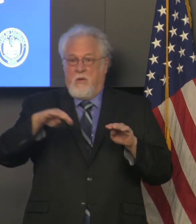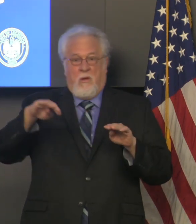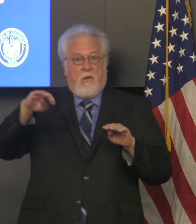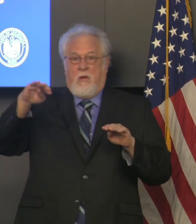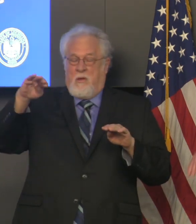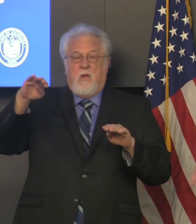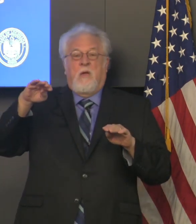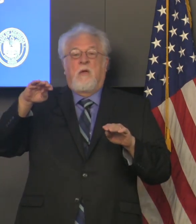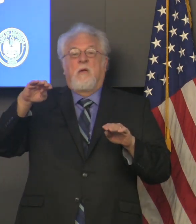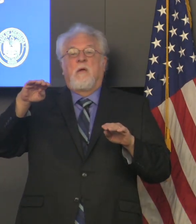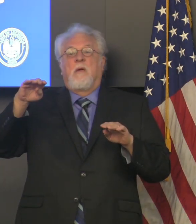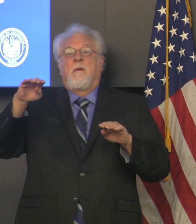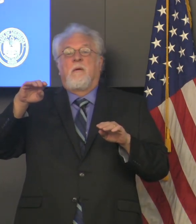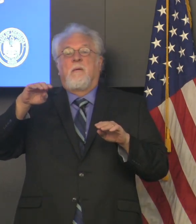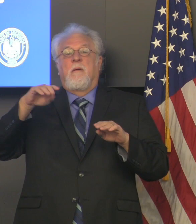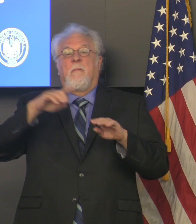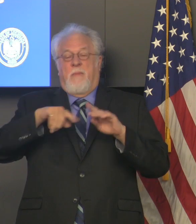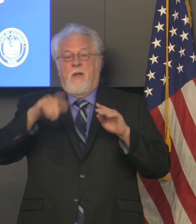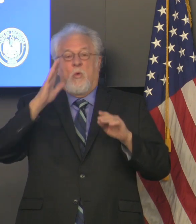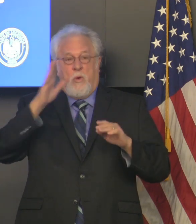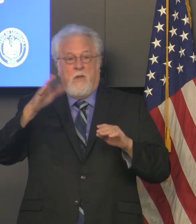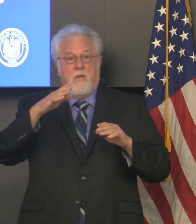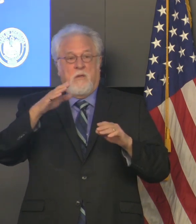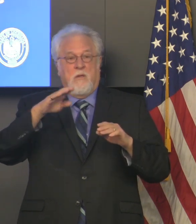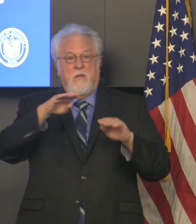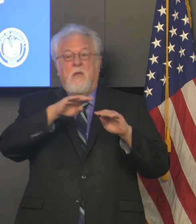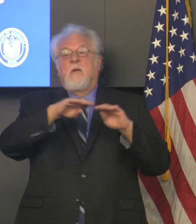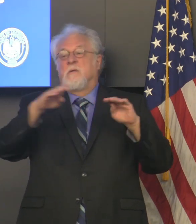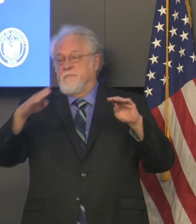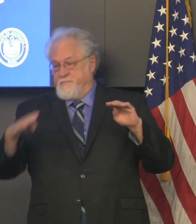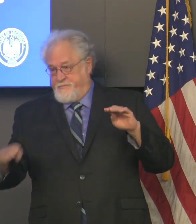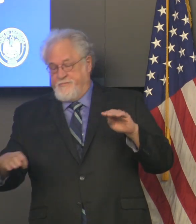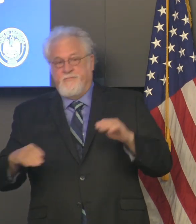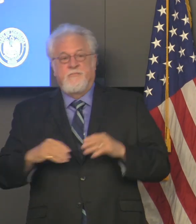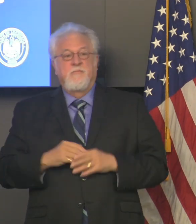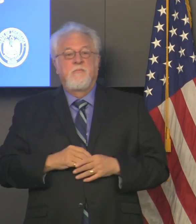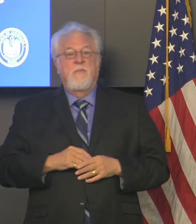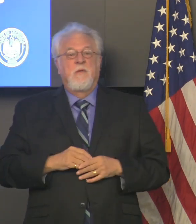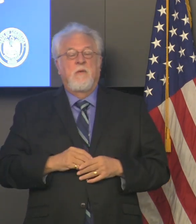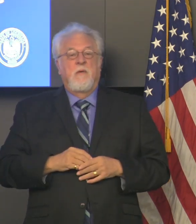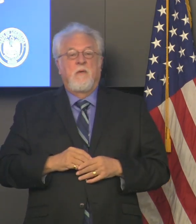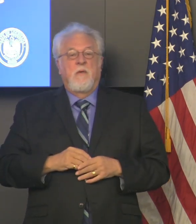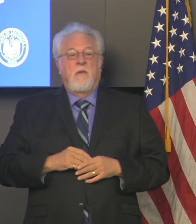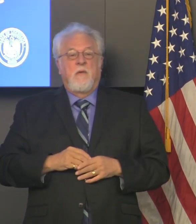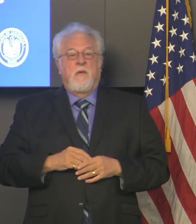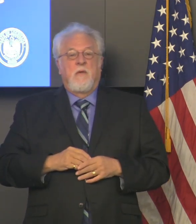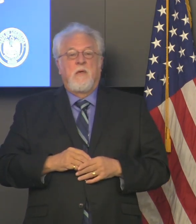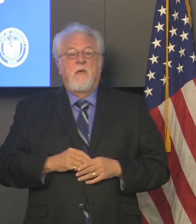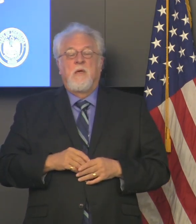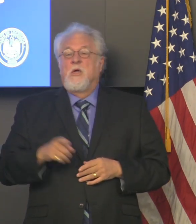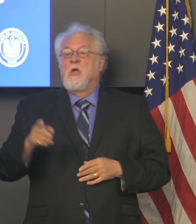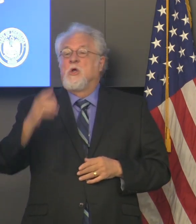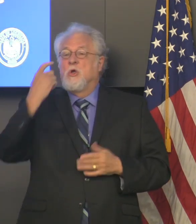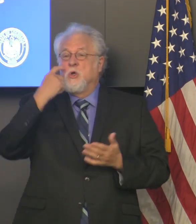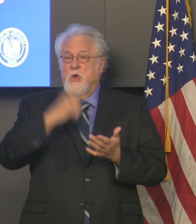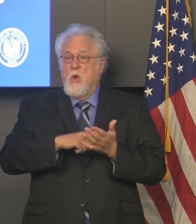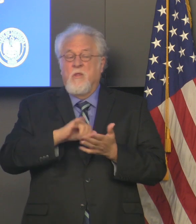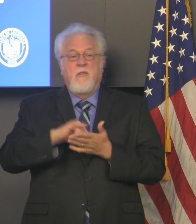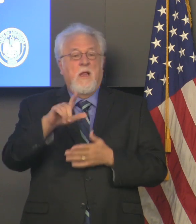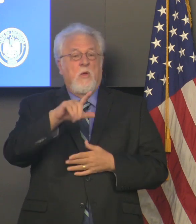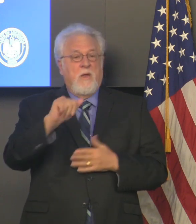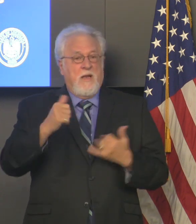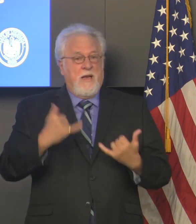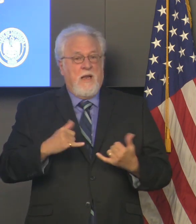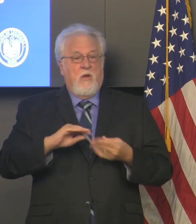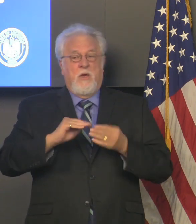and ultimately will go down over time. You should note that Louisiana is